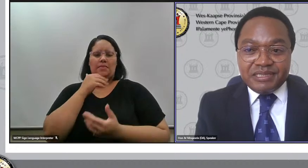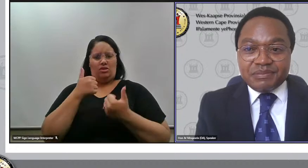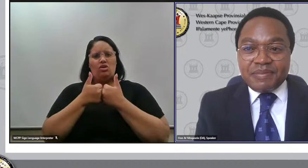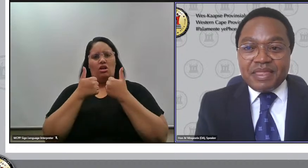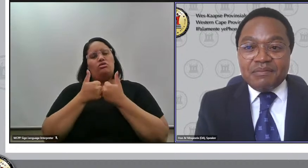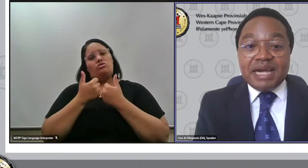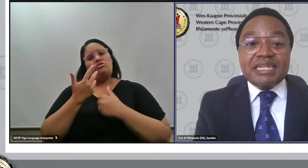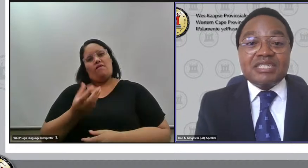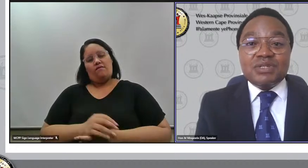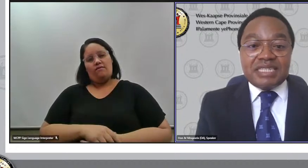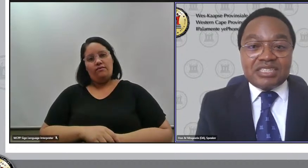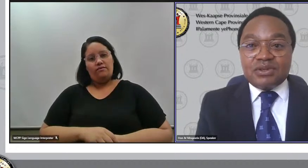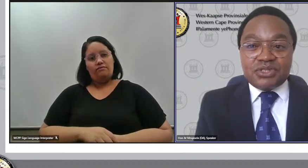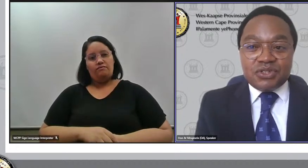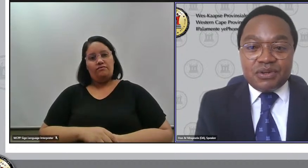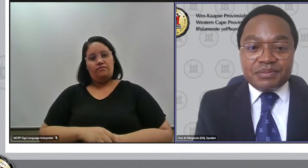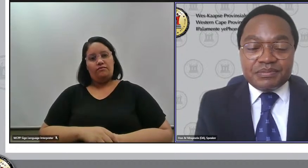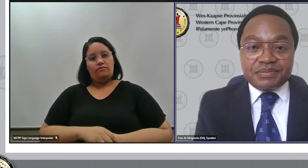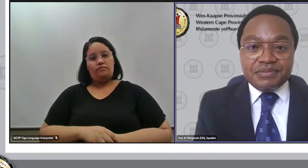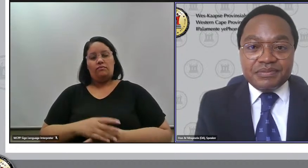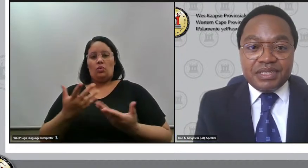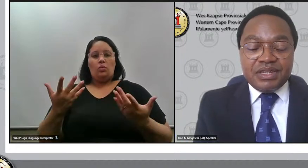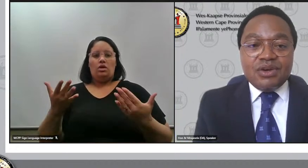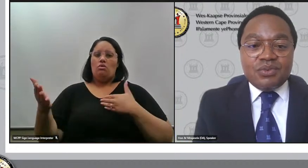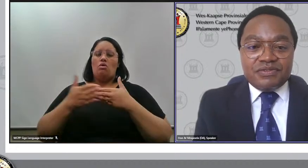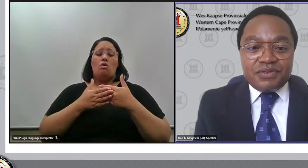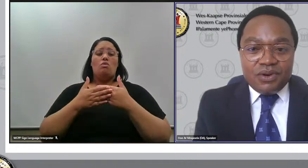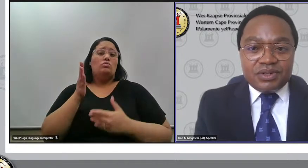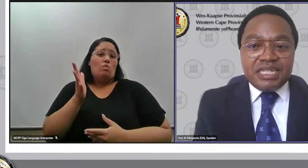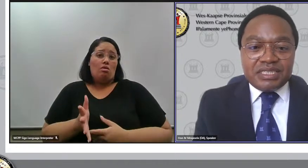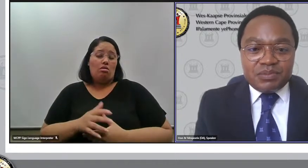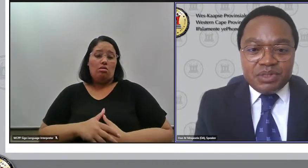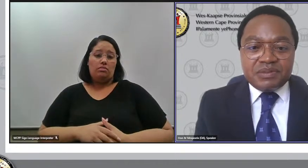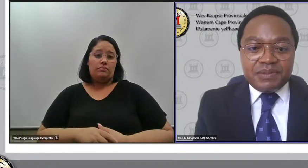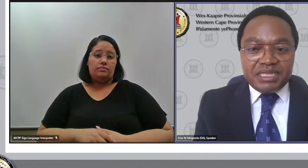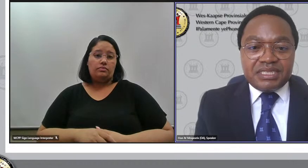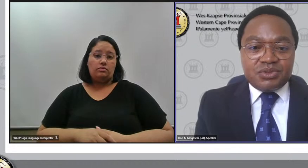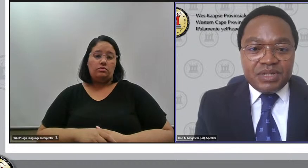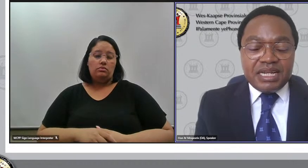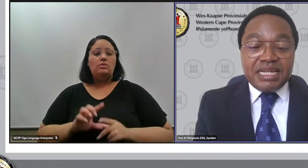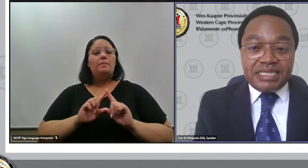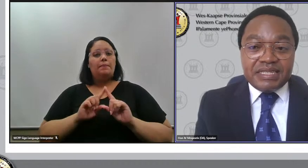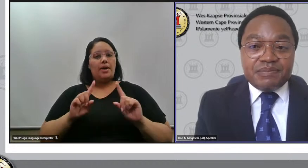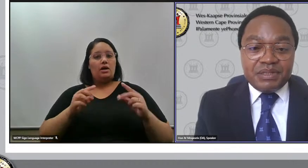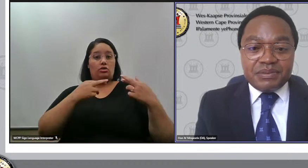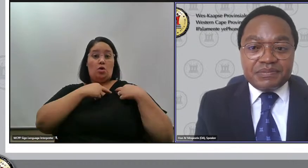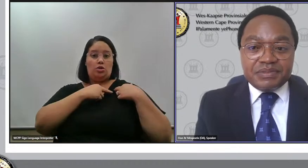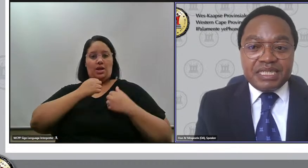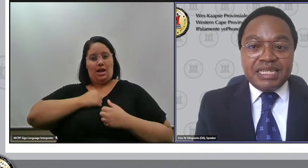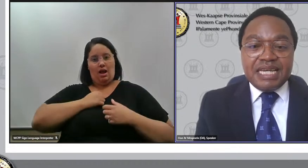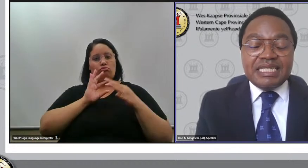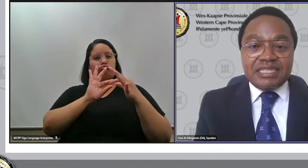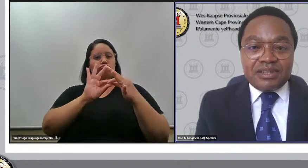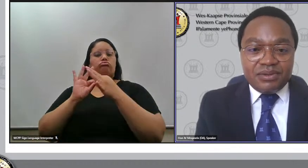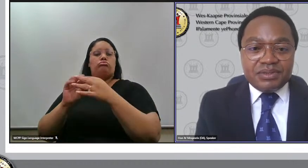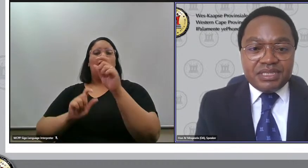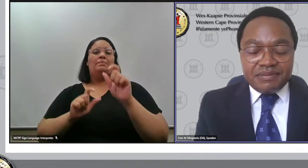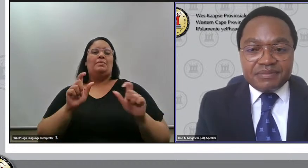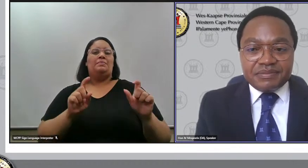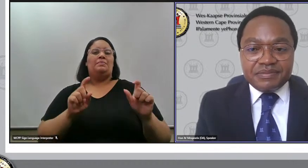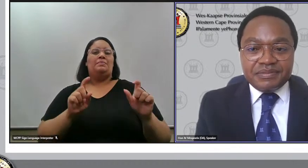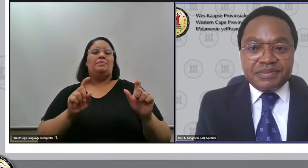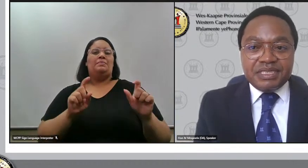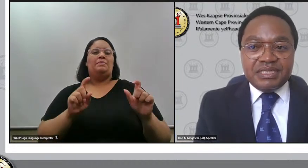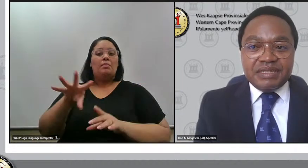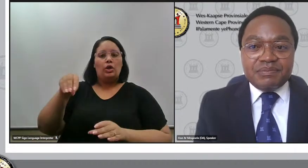We might actually just close shop. We've got a responsibility to engage the people and include